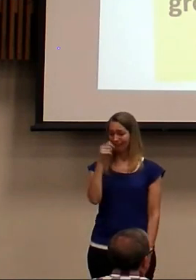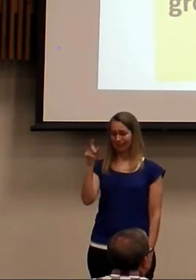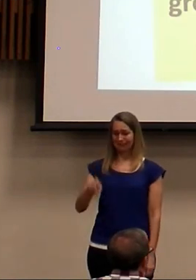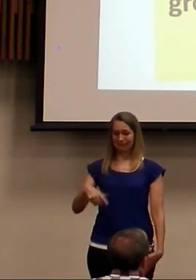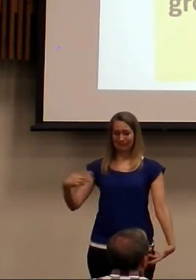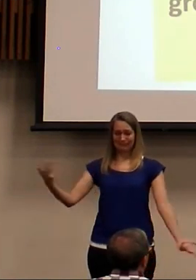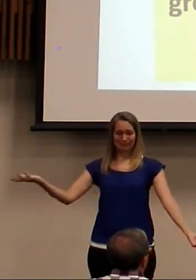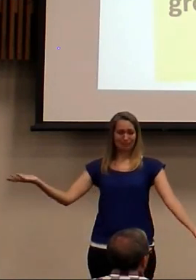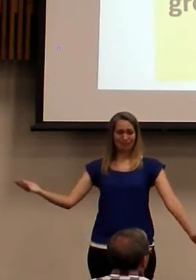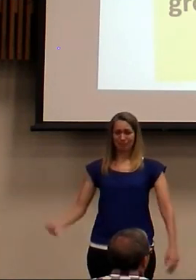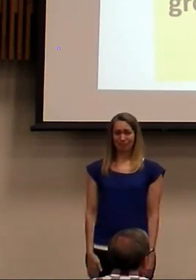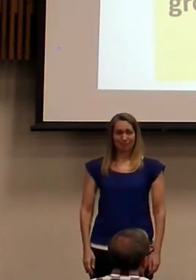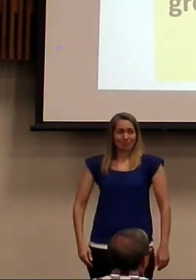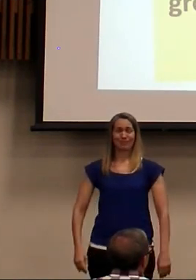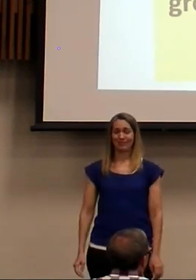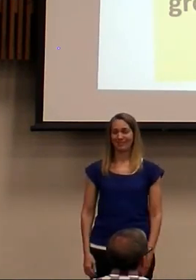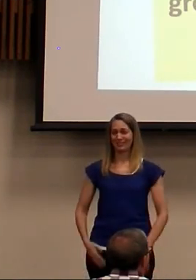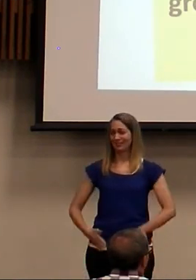advancement.